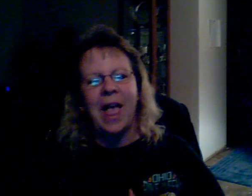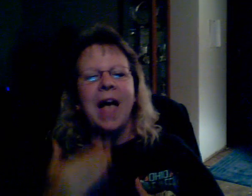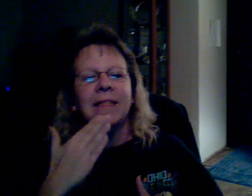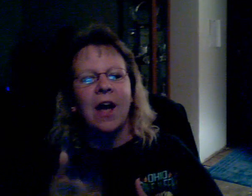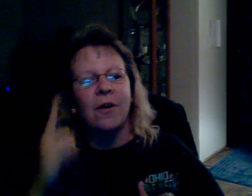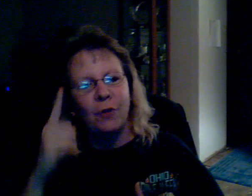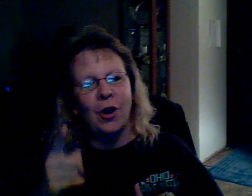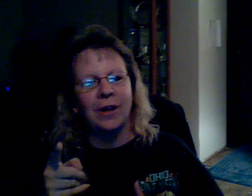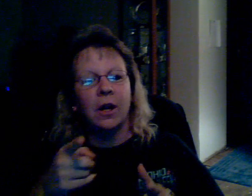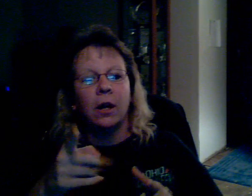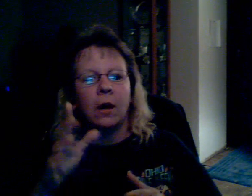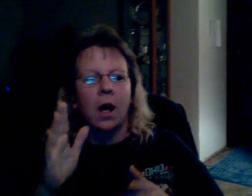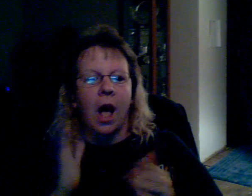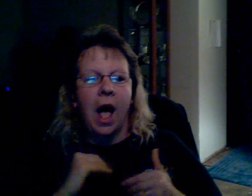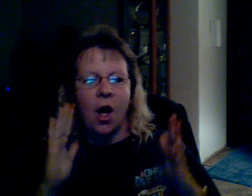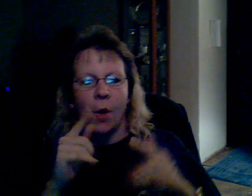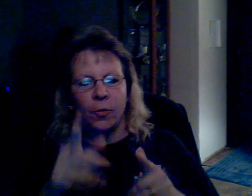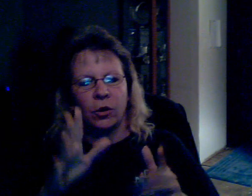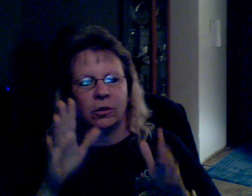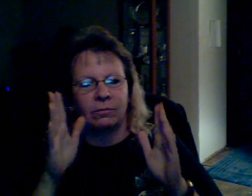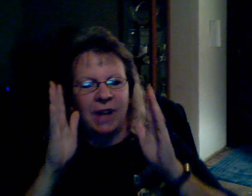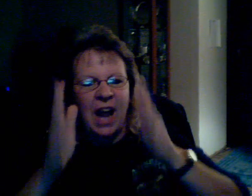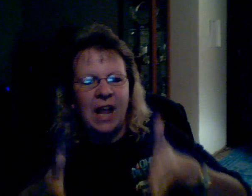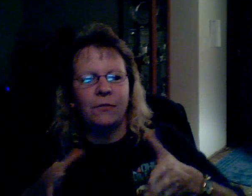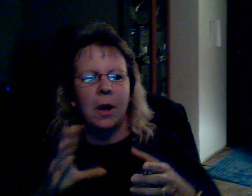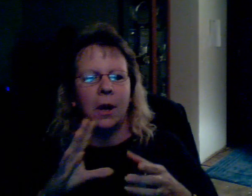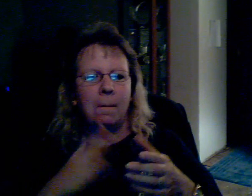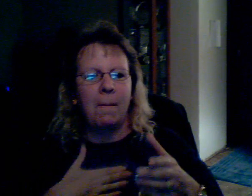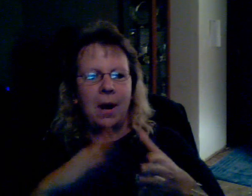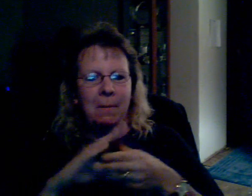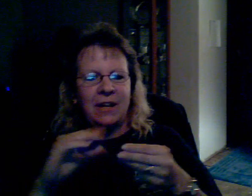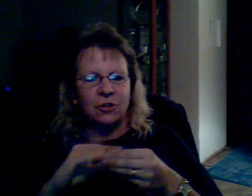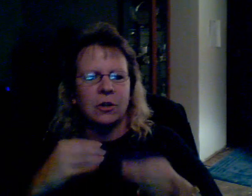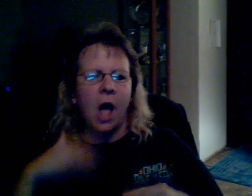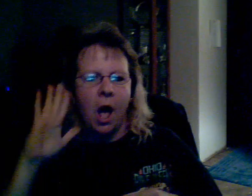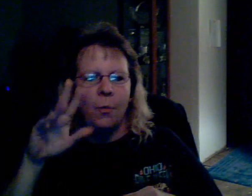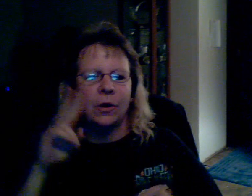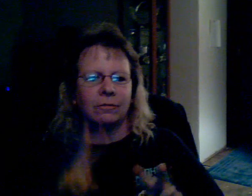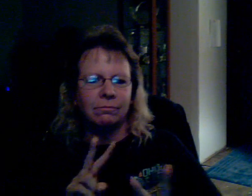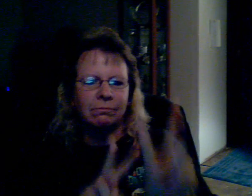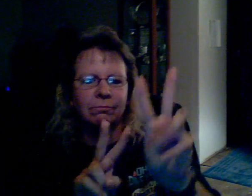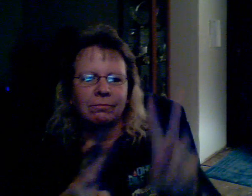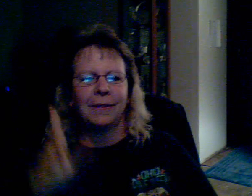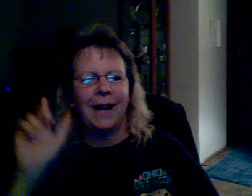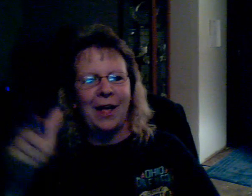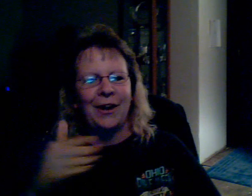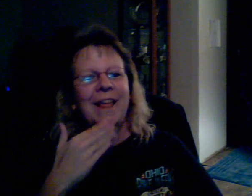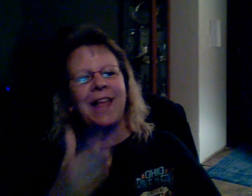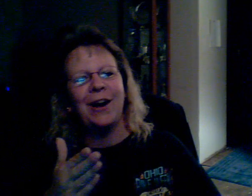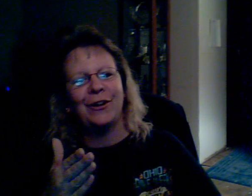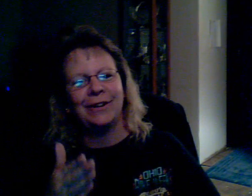They're good. I love you, but they're just small. They're good.